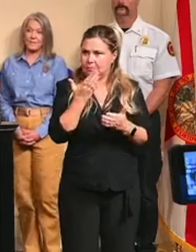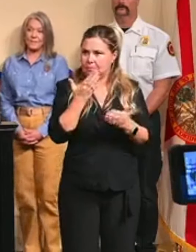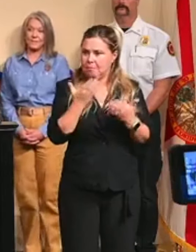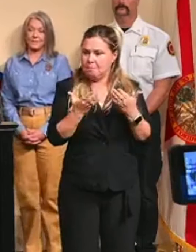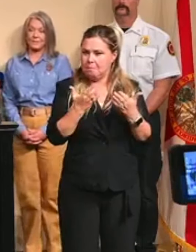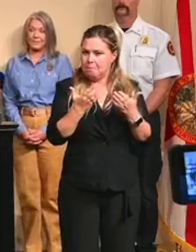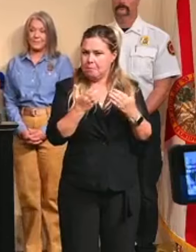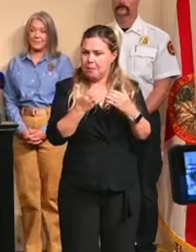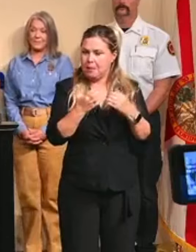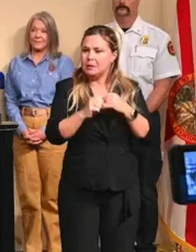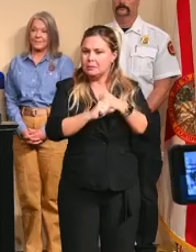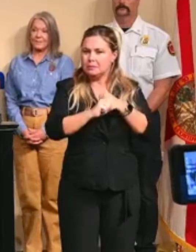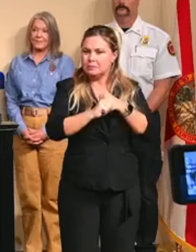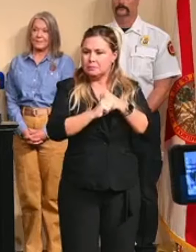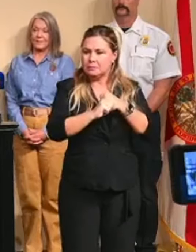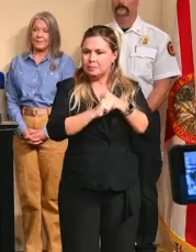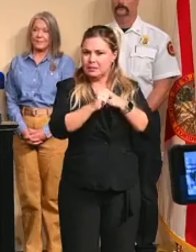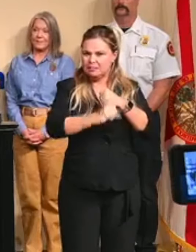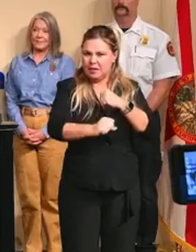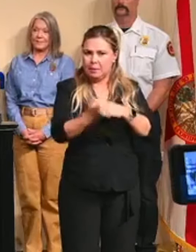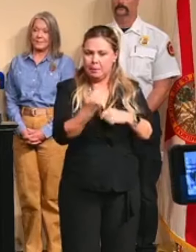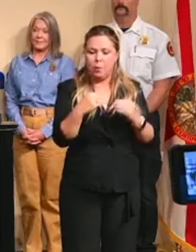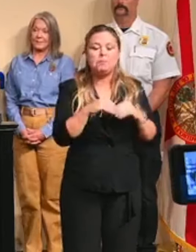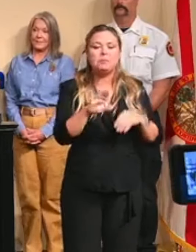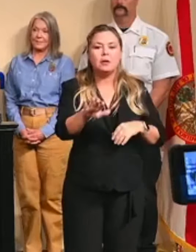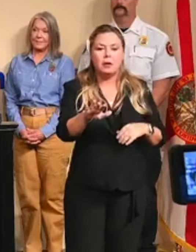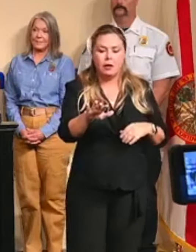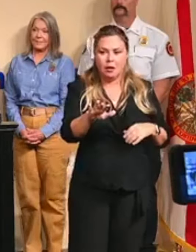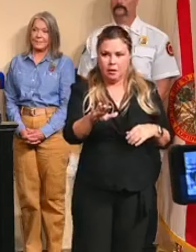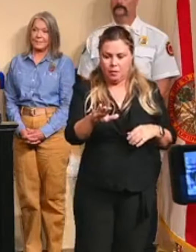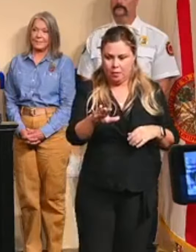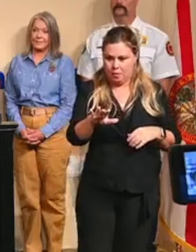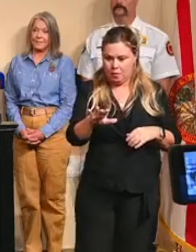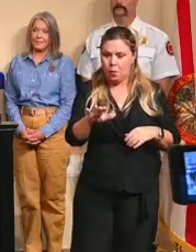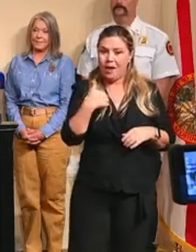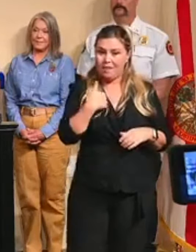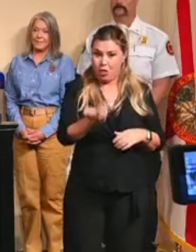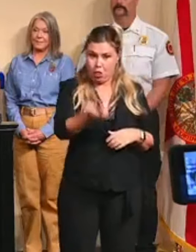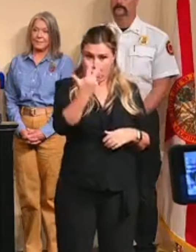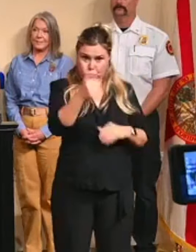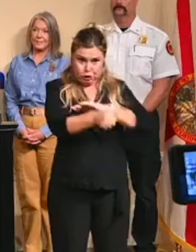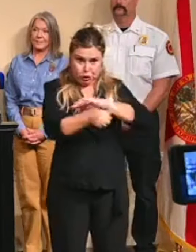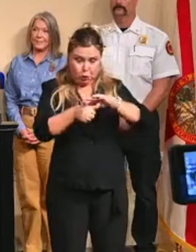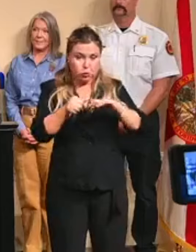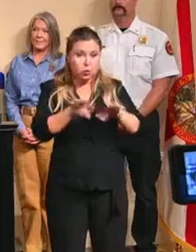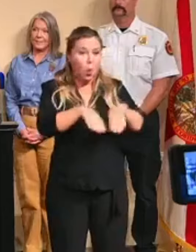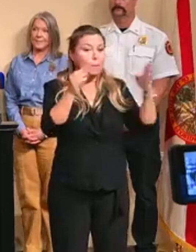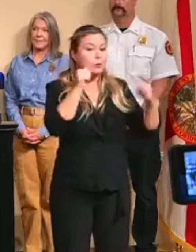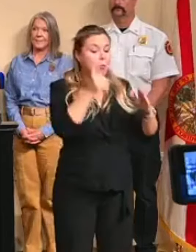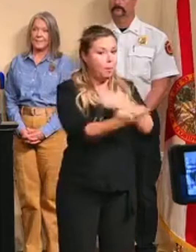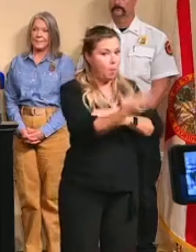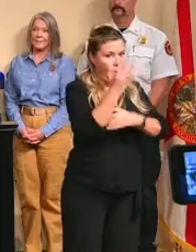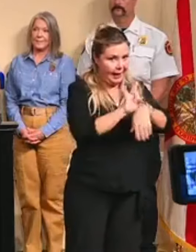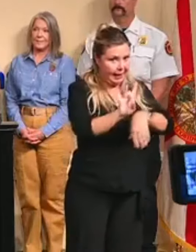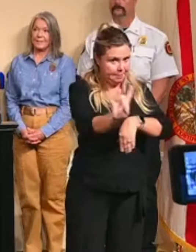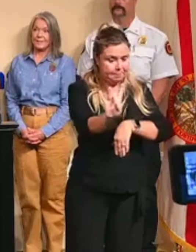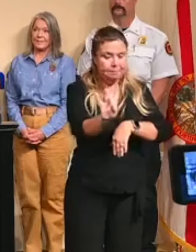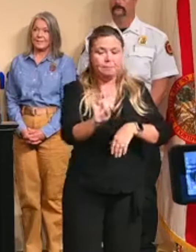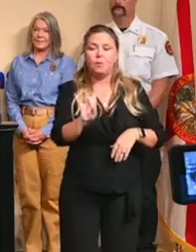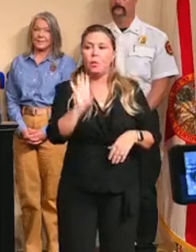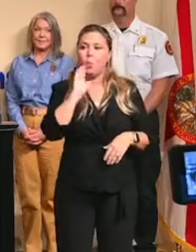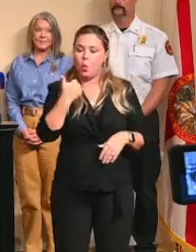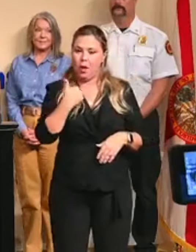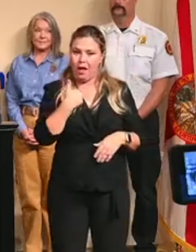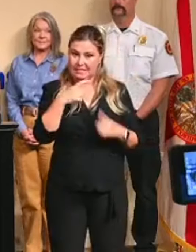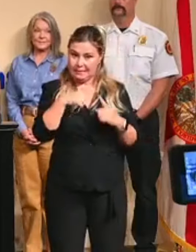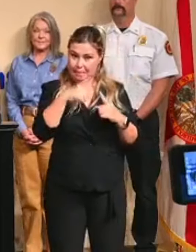that a little bit. Great. I will again restate the three shelters. We'll have three shelters open tomorrow morning at 8 a.m. We'll have a